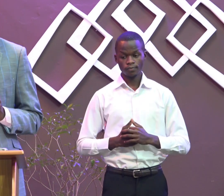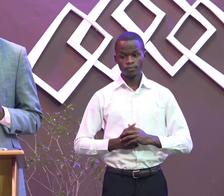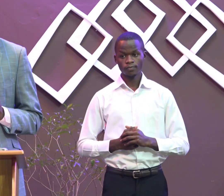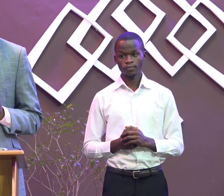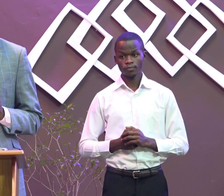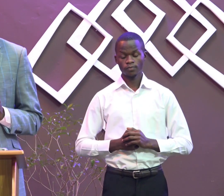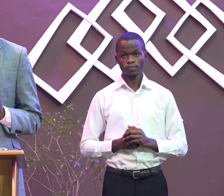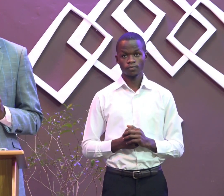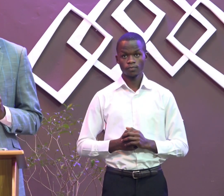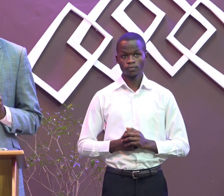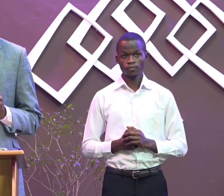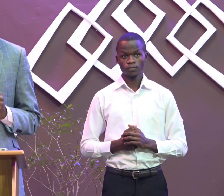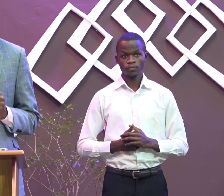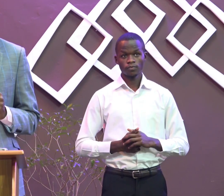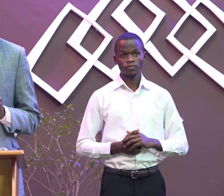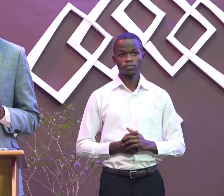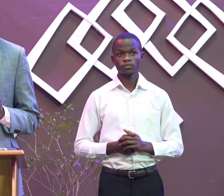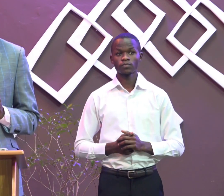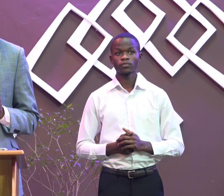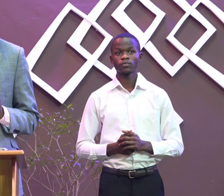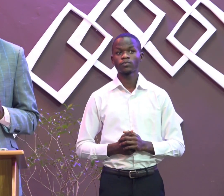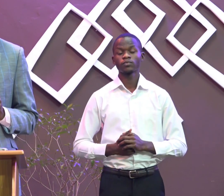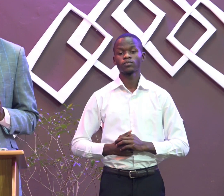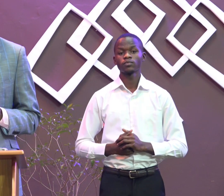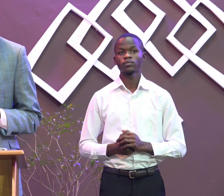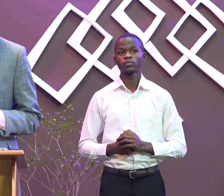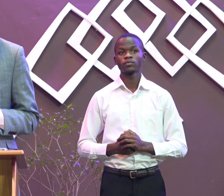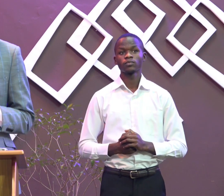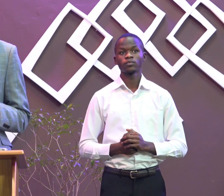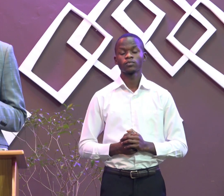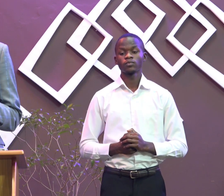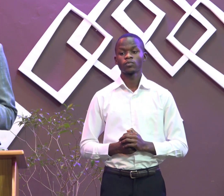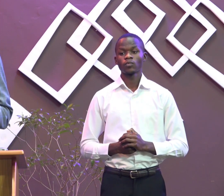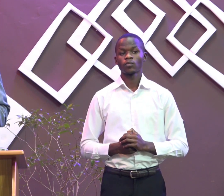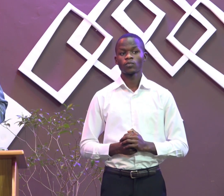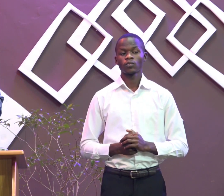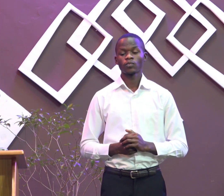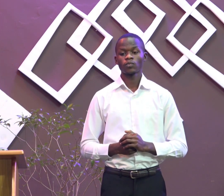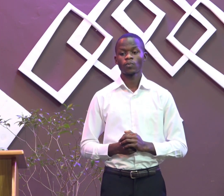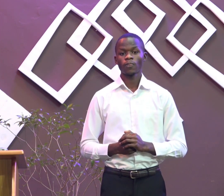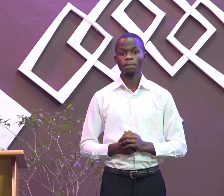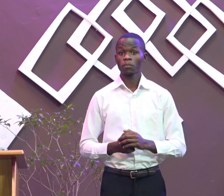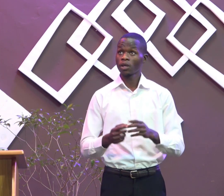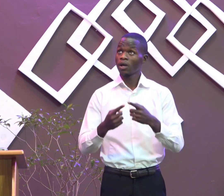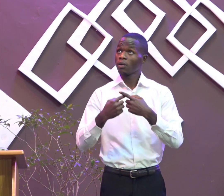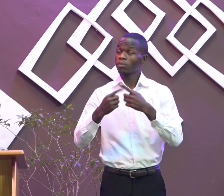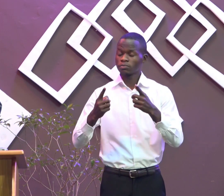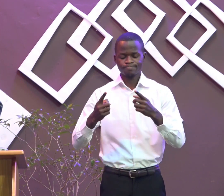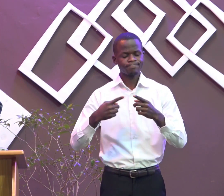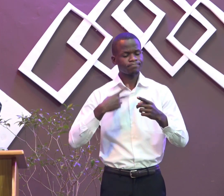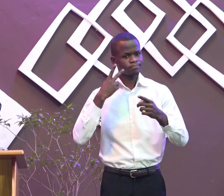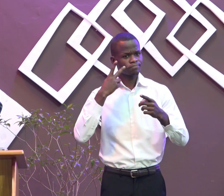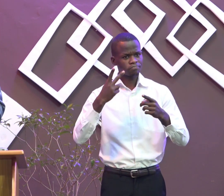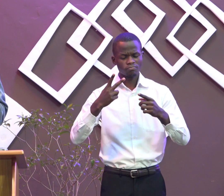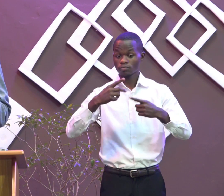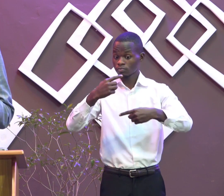boss, Bishop Stephen Semakula, who has now rested, knew whether it would come to this level or not. Naye ffe byonna bye tulabye bigenda